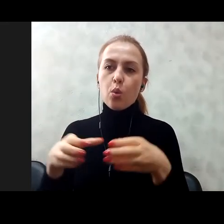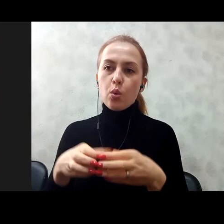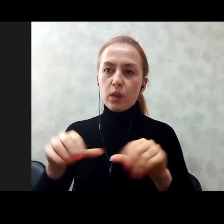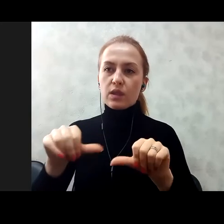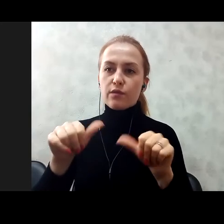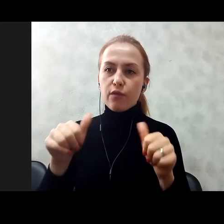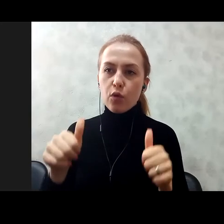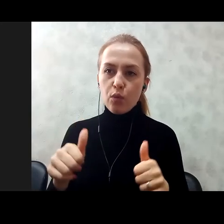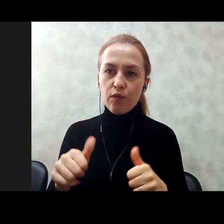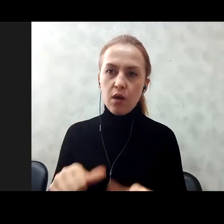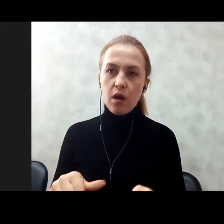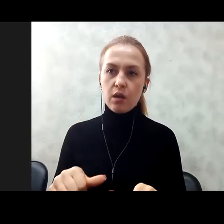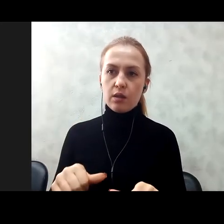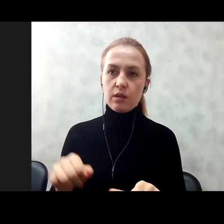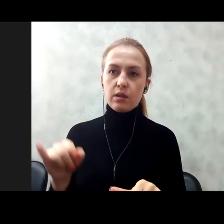for these